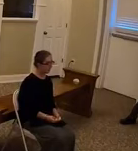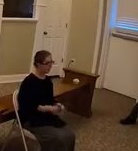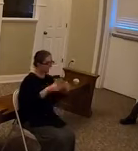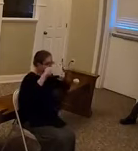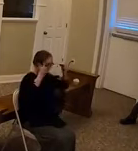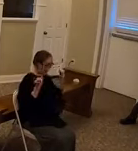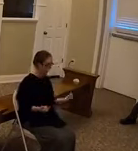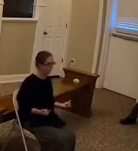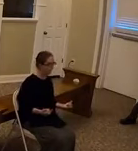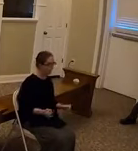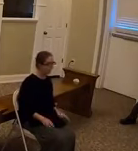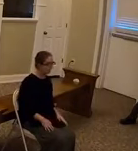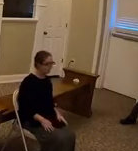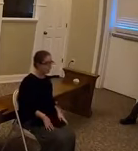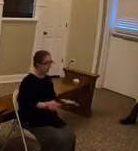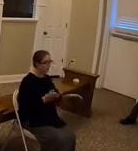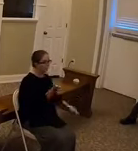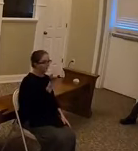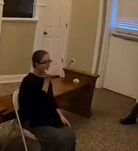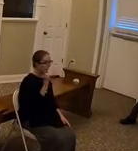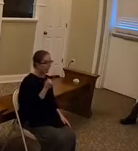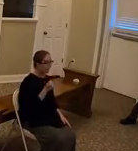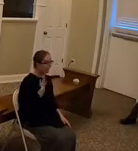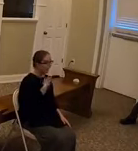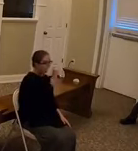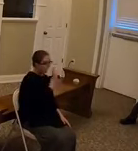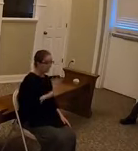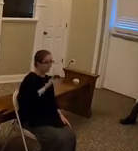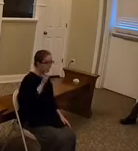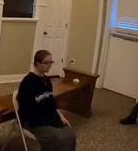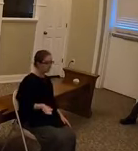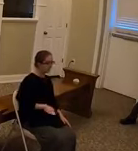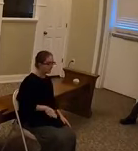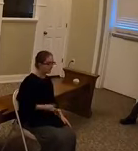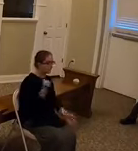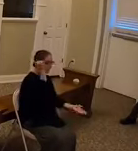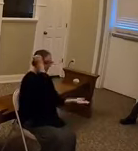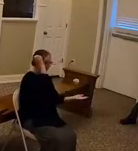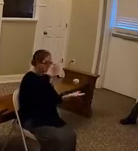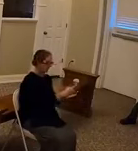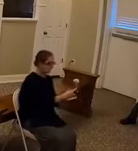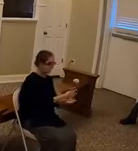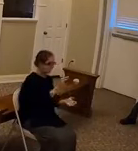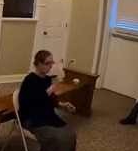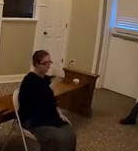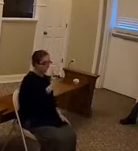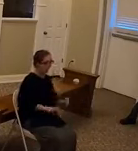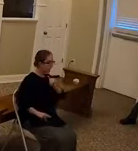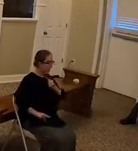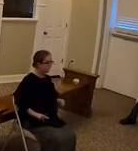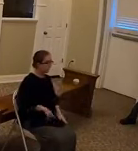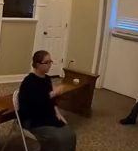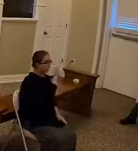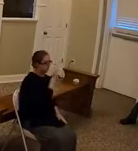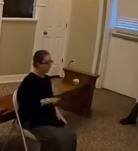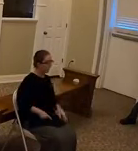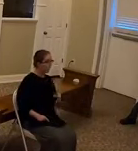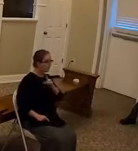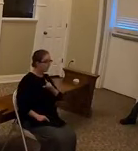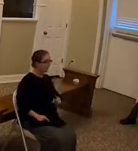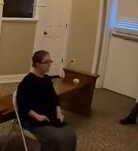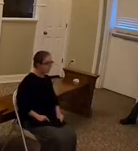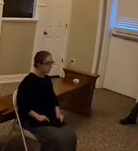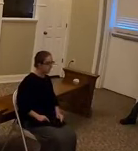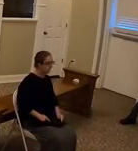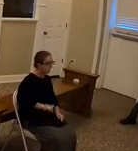But now, oh, come on, I'm a king's kid. I've been adopted by the King of Kings and the Lord of